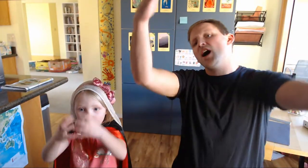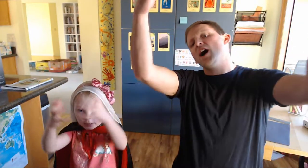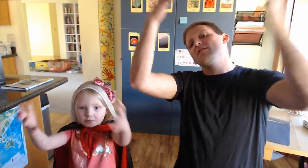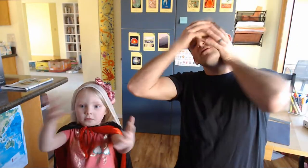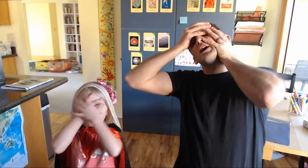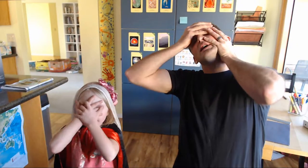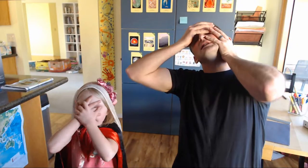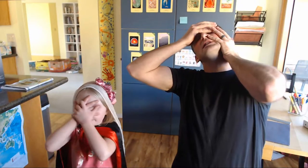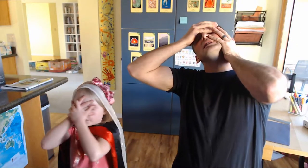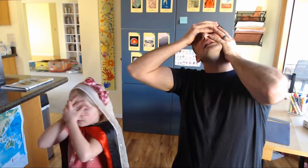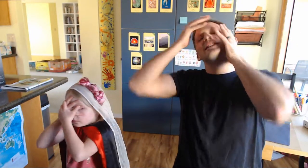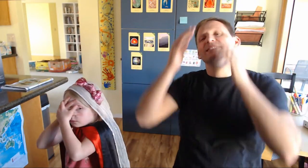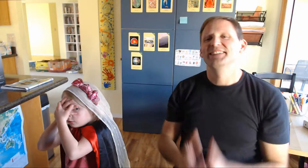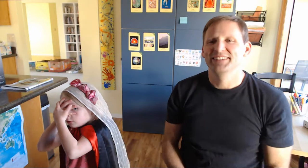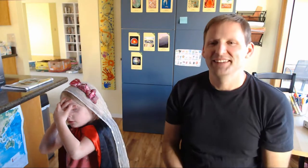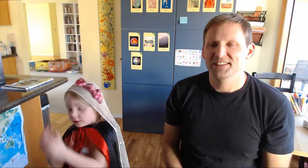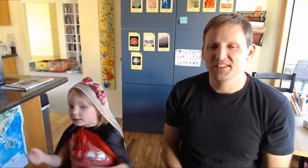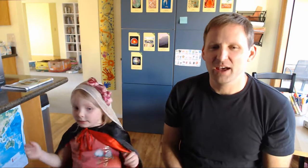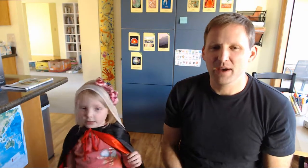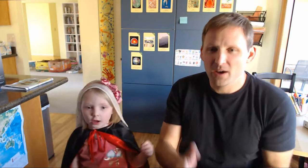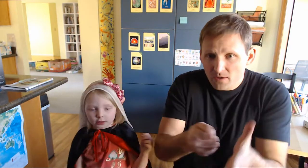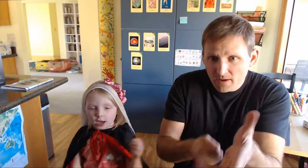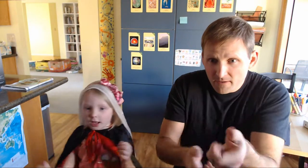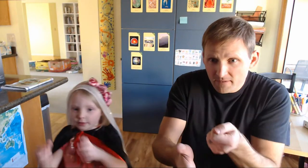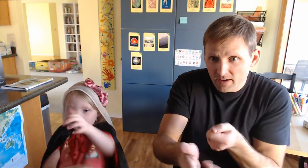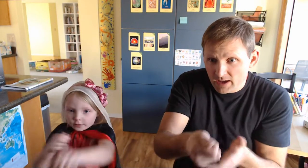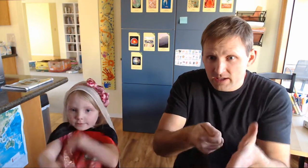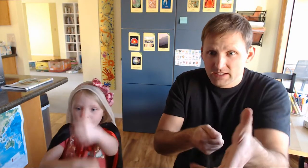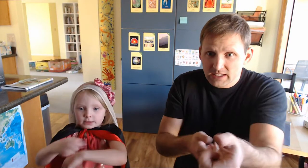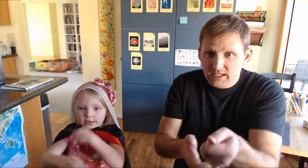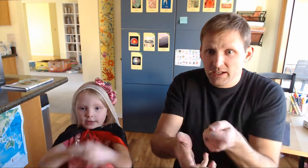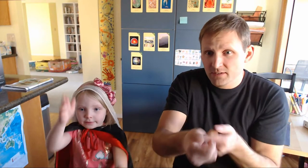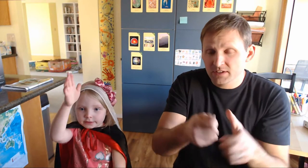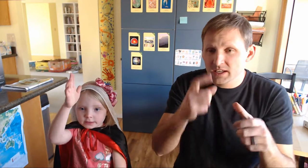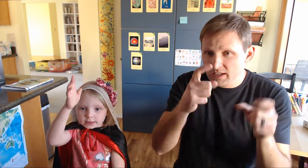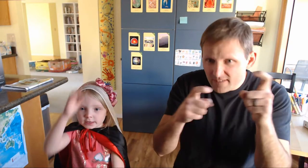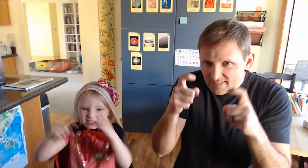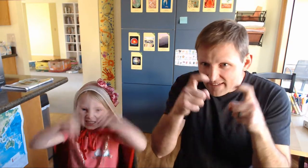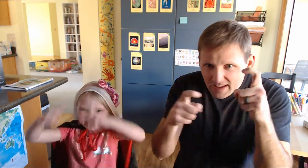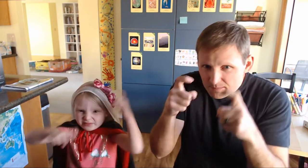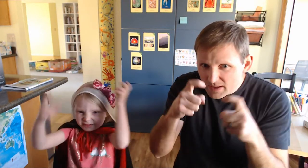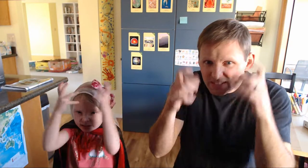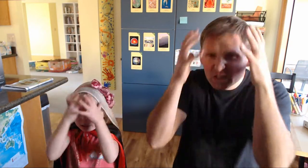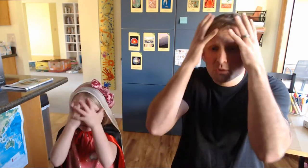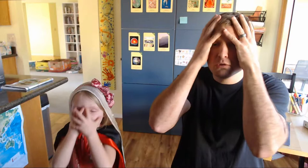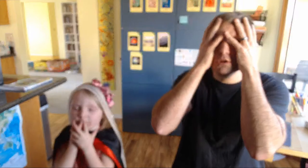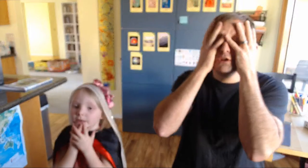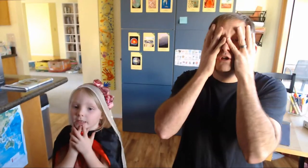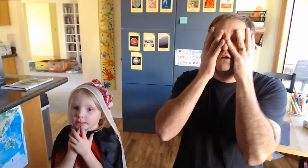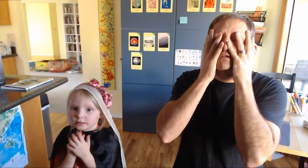of grace to deliver them out of the estate of sin and misery, and to bring them